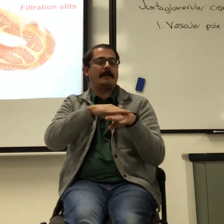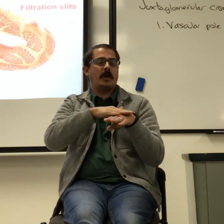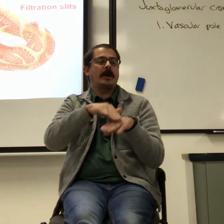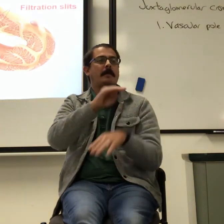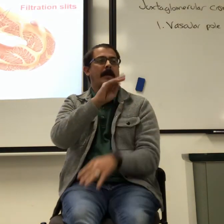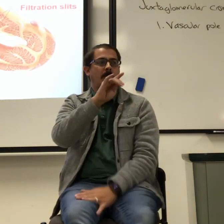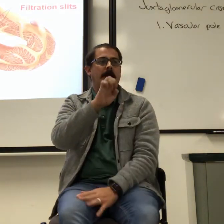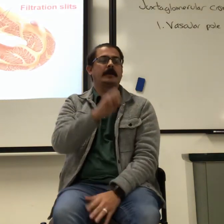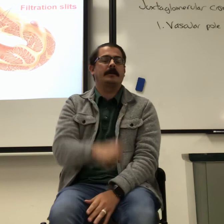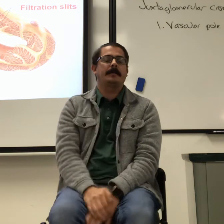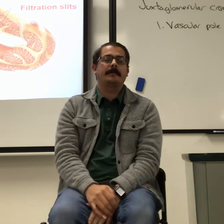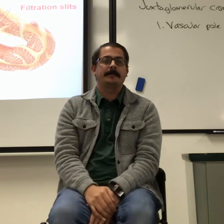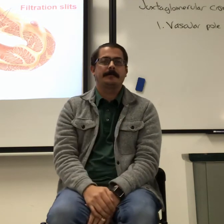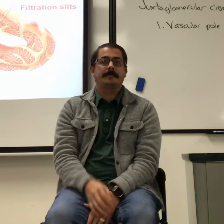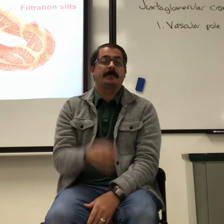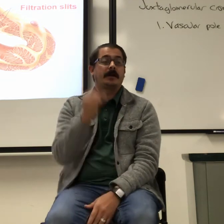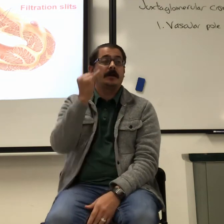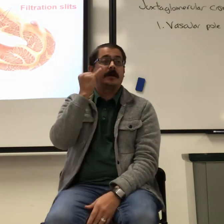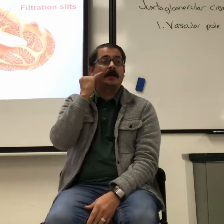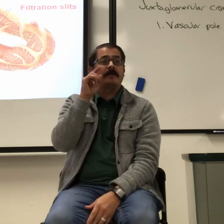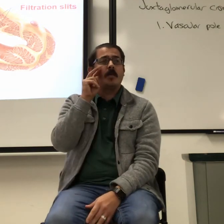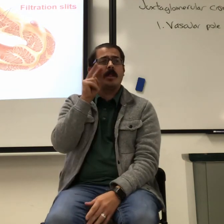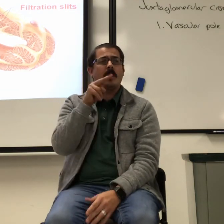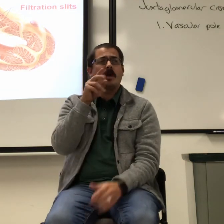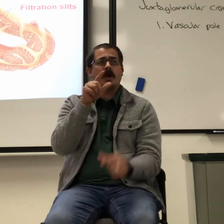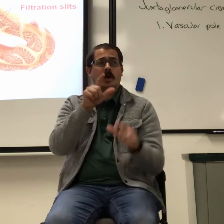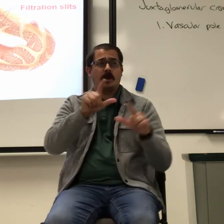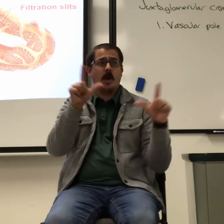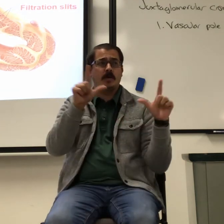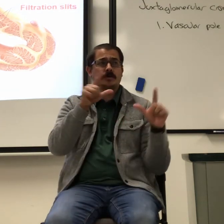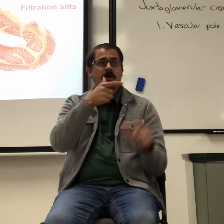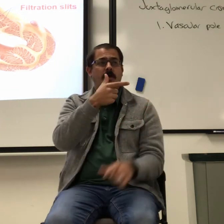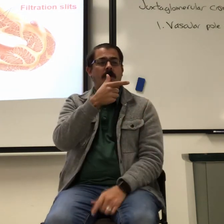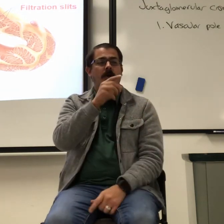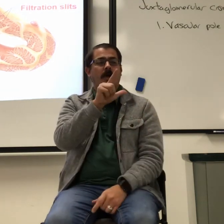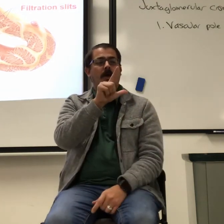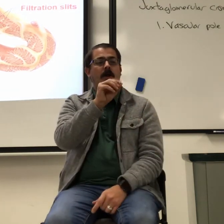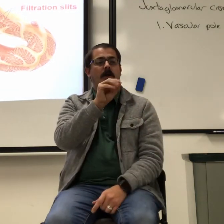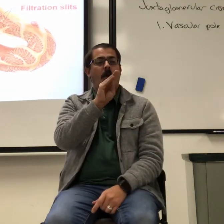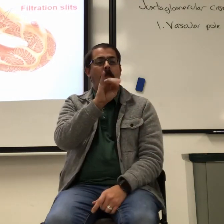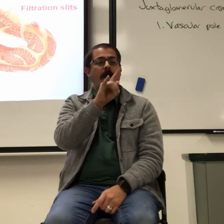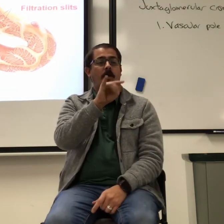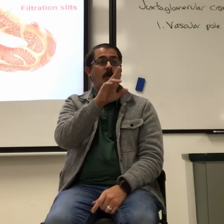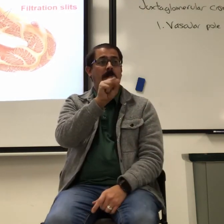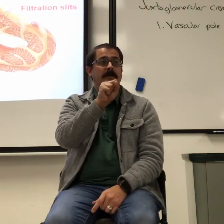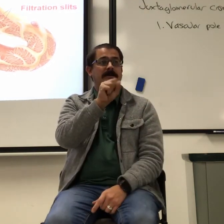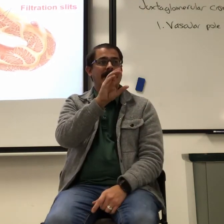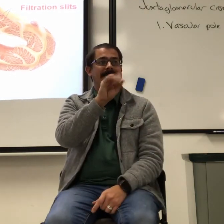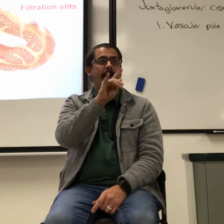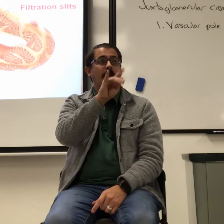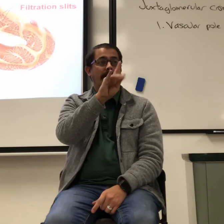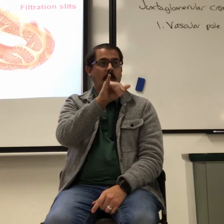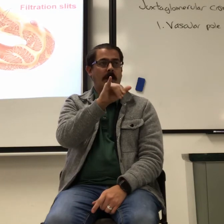that before, but if you take a close-up look at a glomerular capillary, you can see